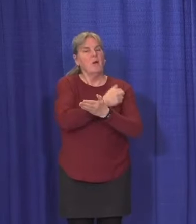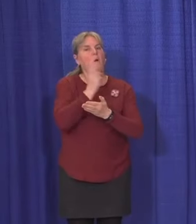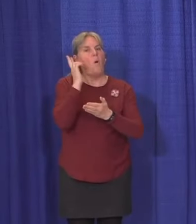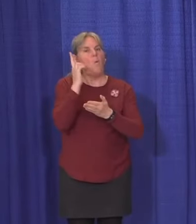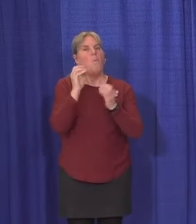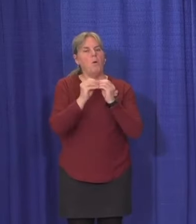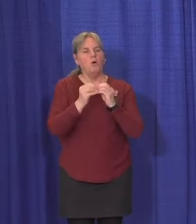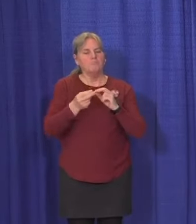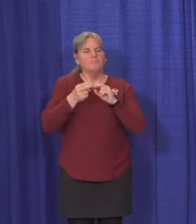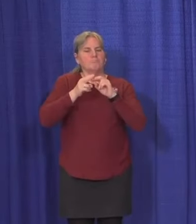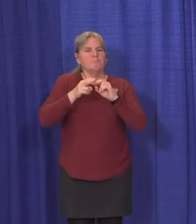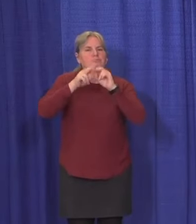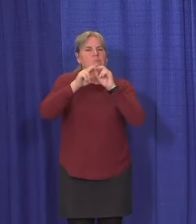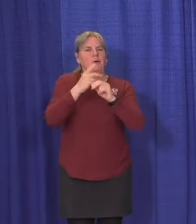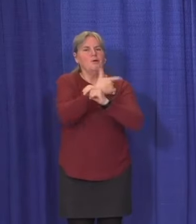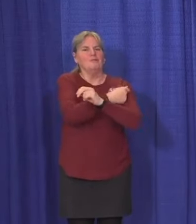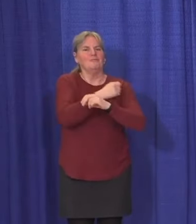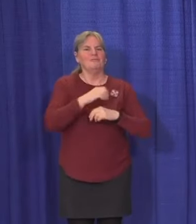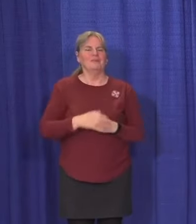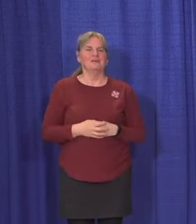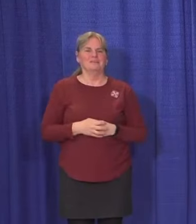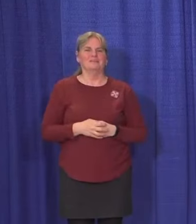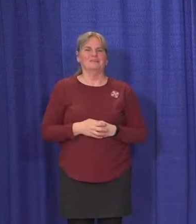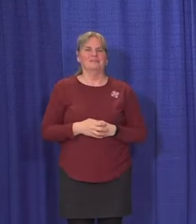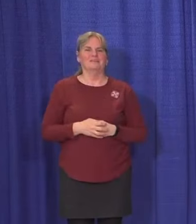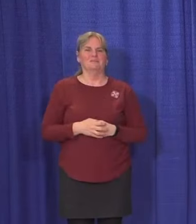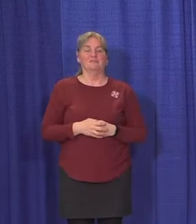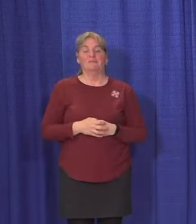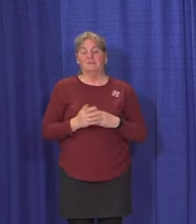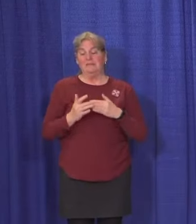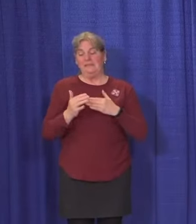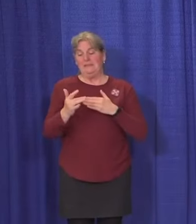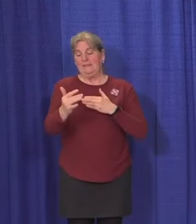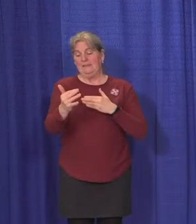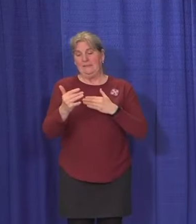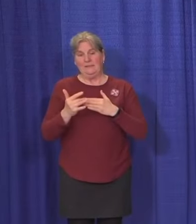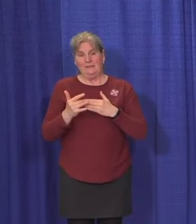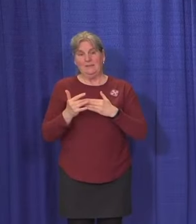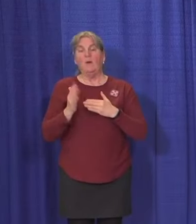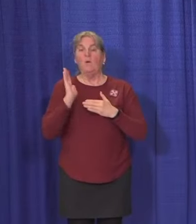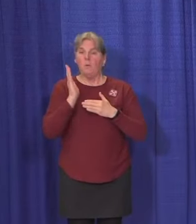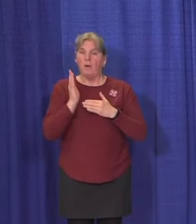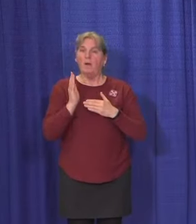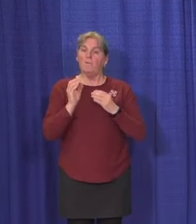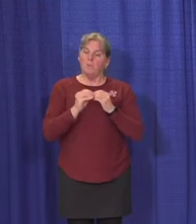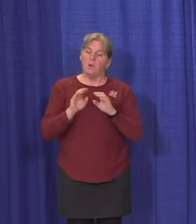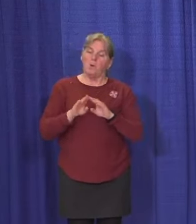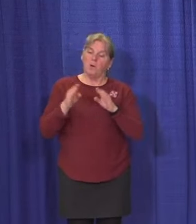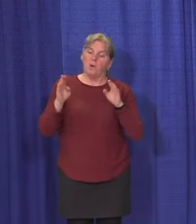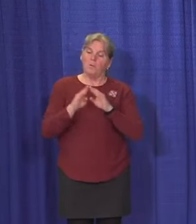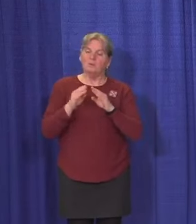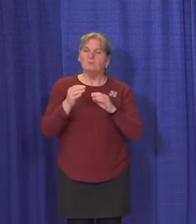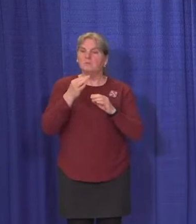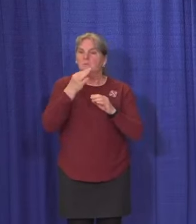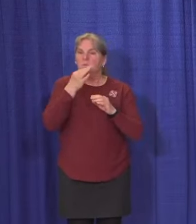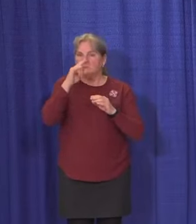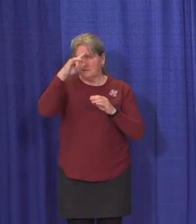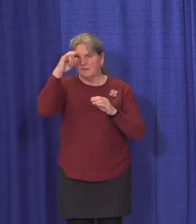In return, we will be able to talk about further relaxations of restrictions soon as we approach summer.